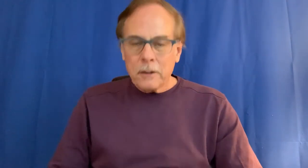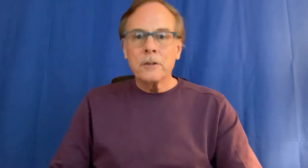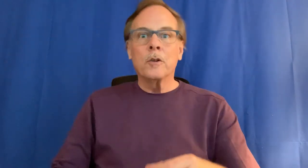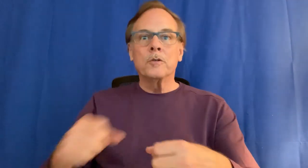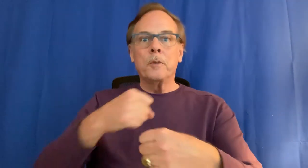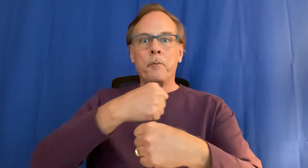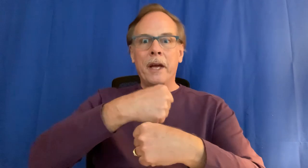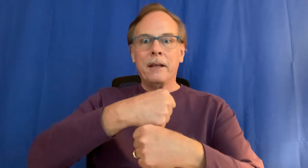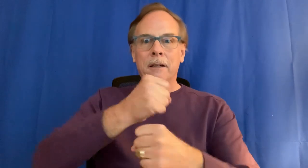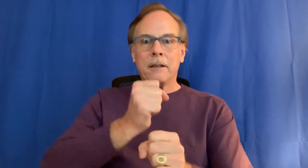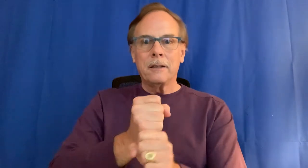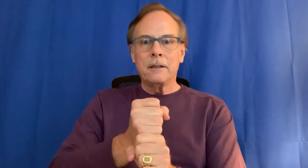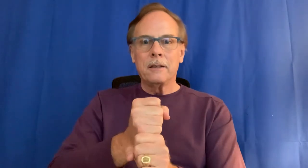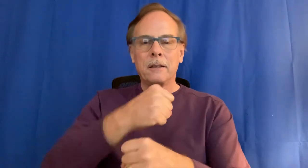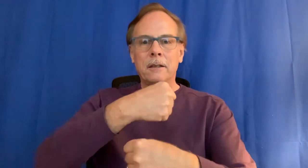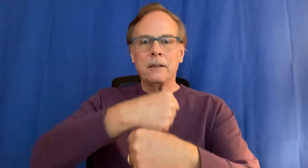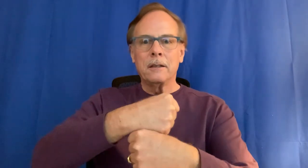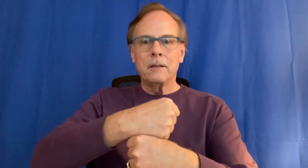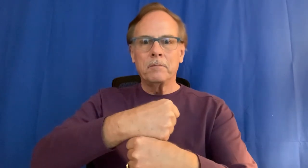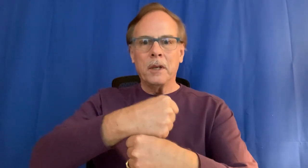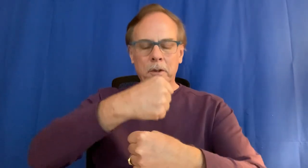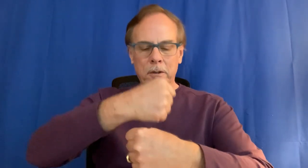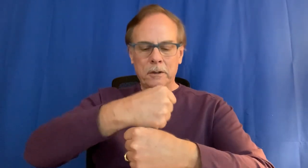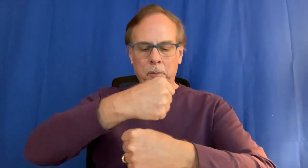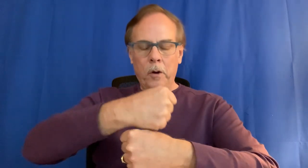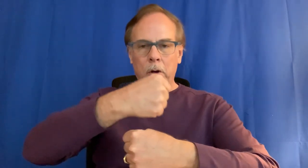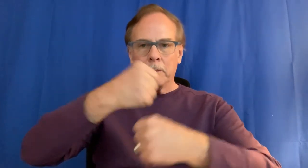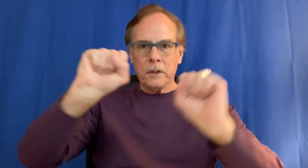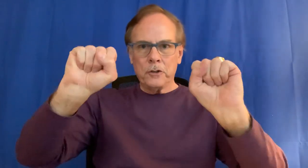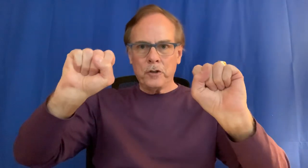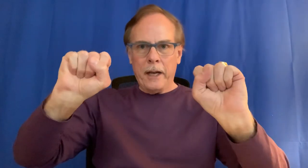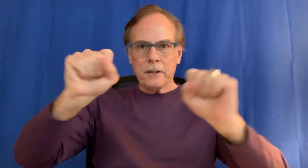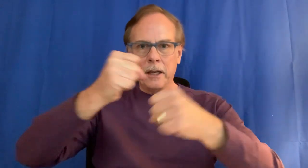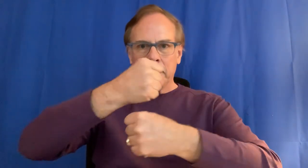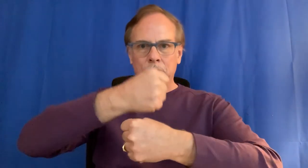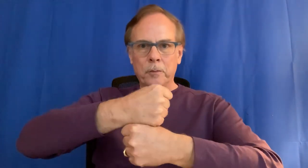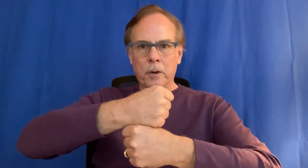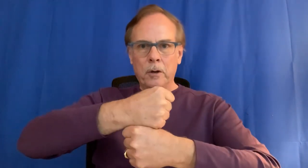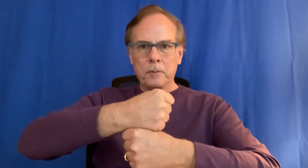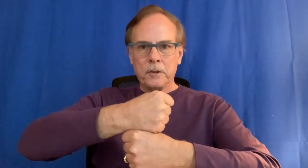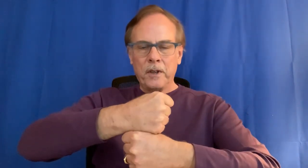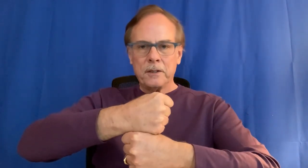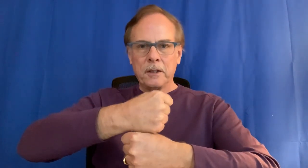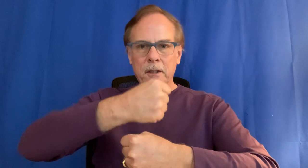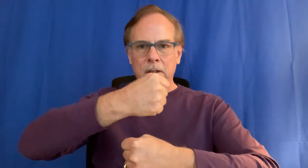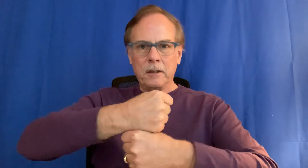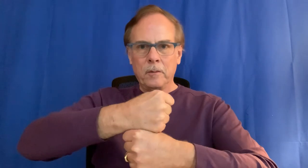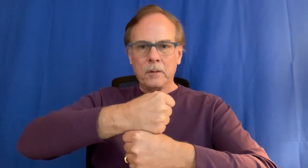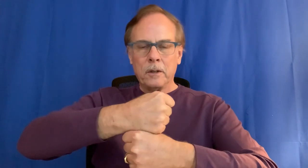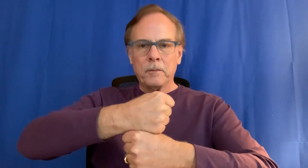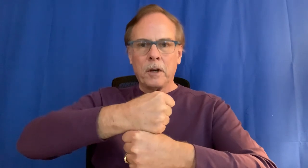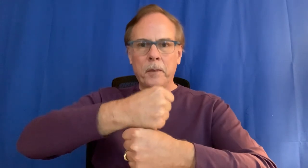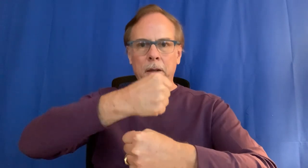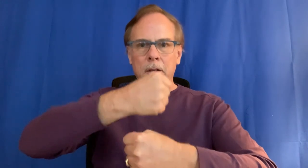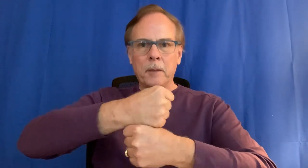So to make, remember this, the palm, this is your S hand, your palms facing in, dominant